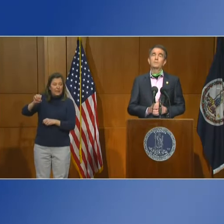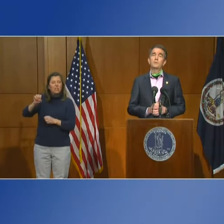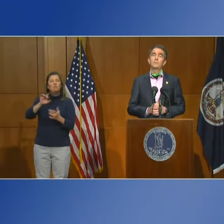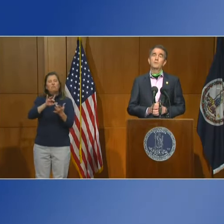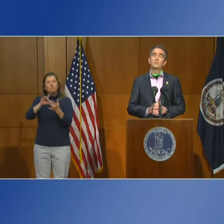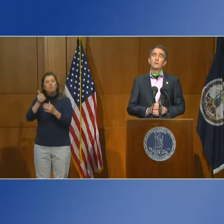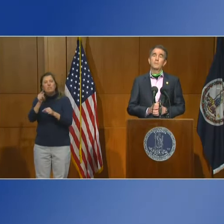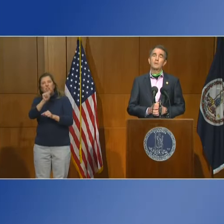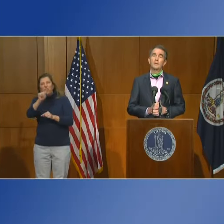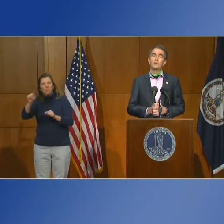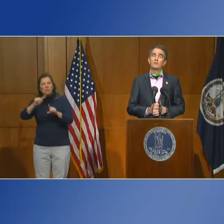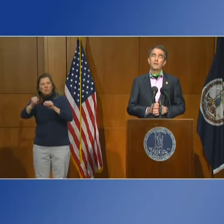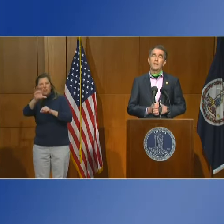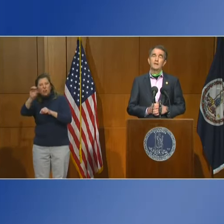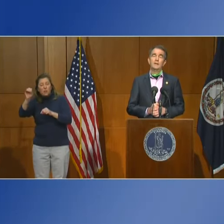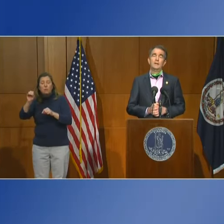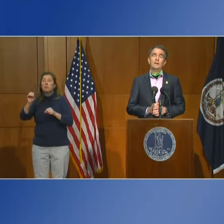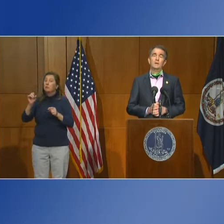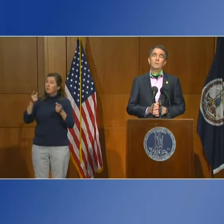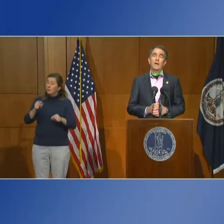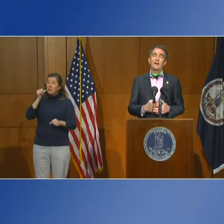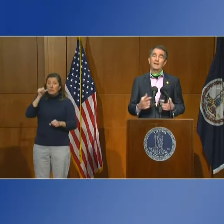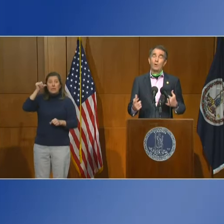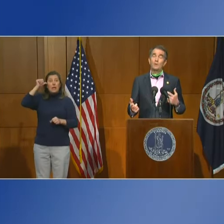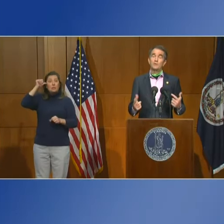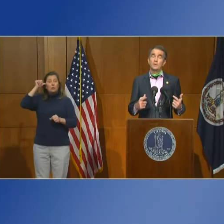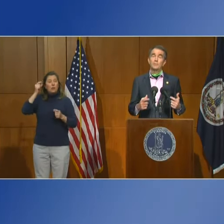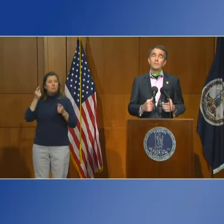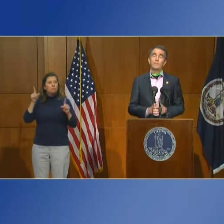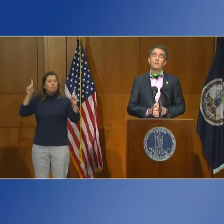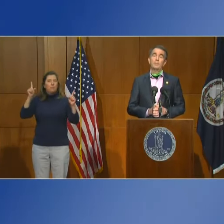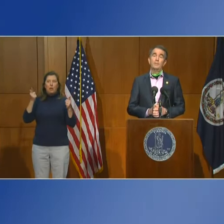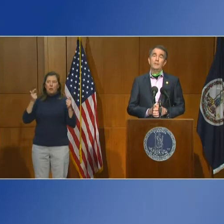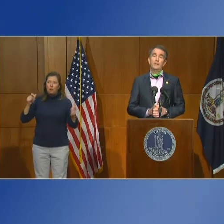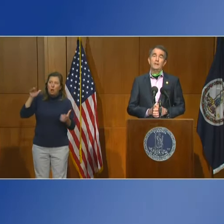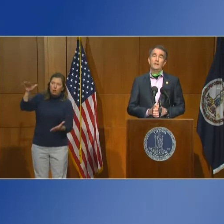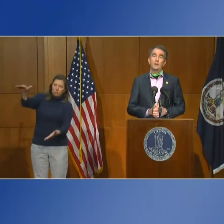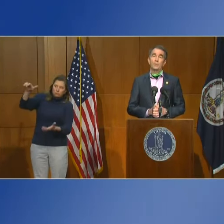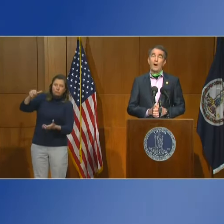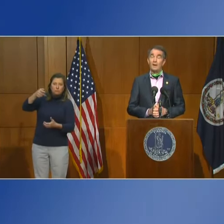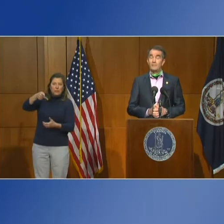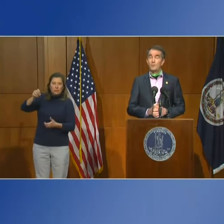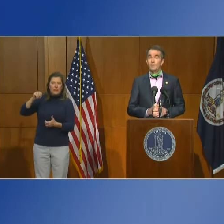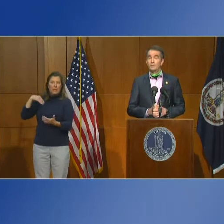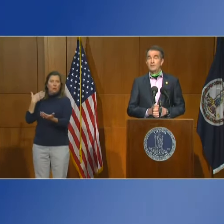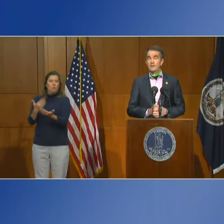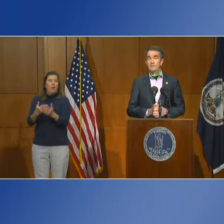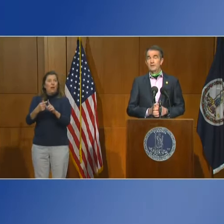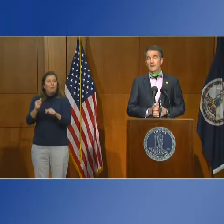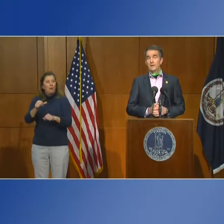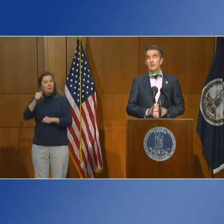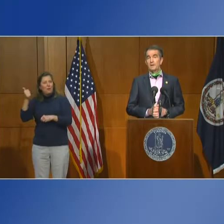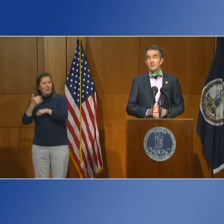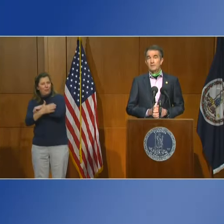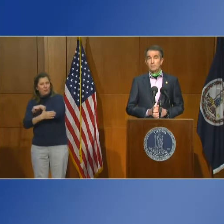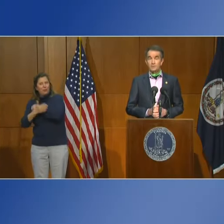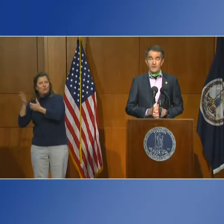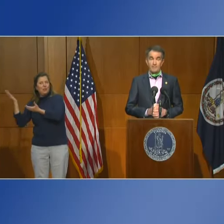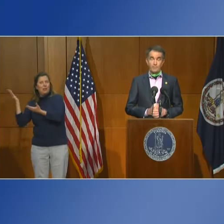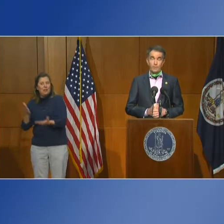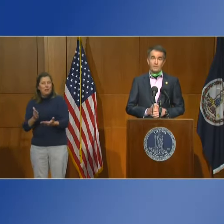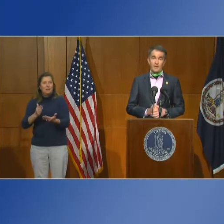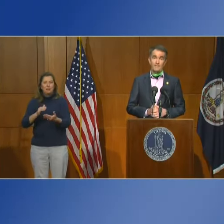several distributors, but yesterday we had a large shipment of PPE arrive from overseas. It